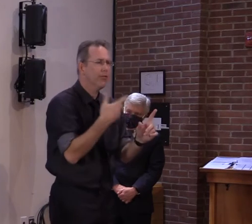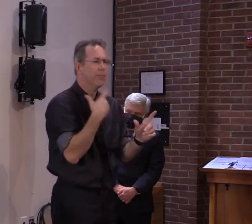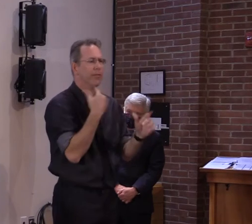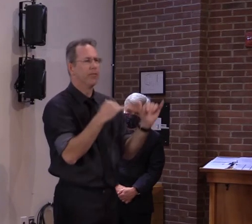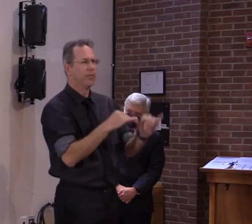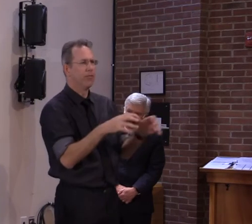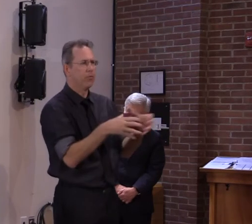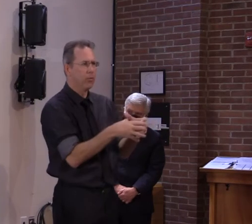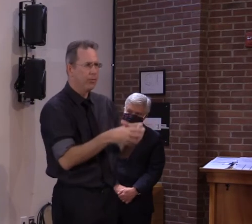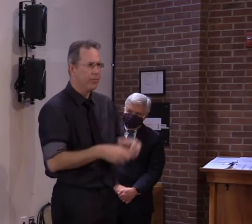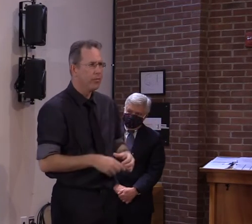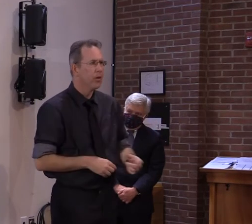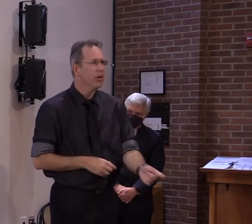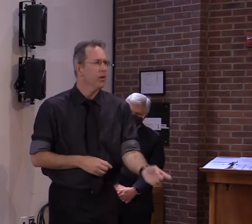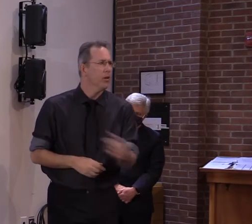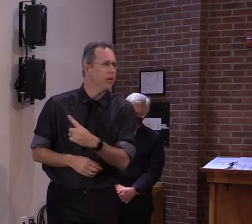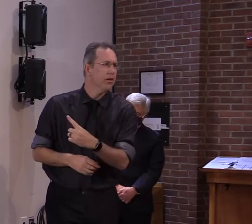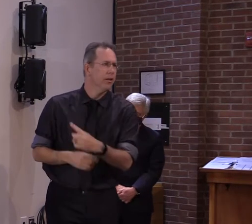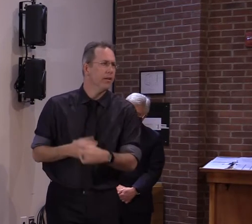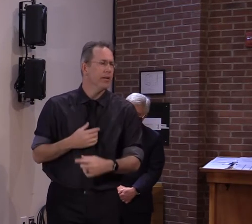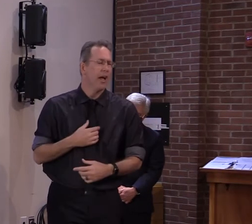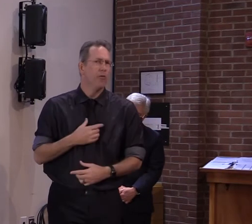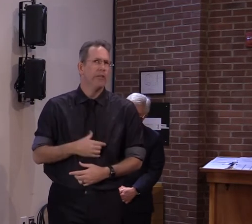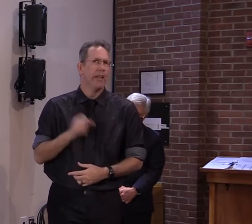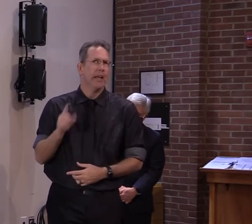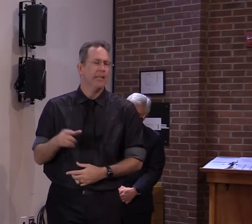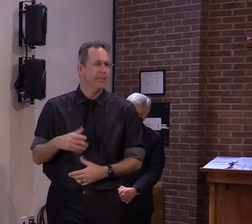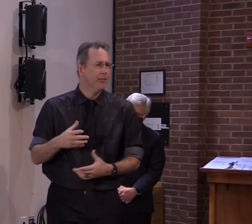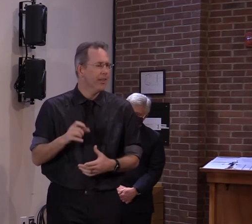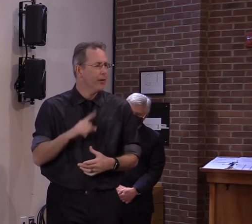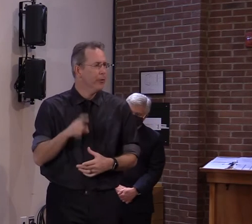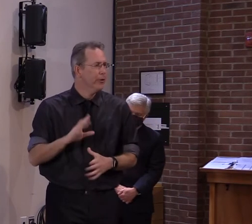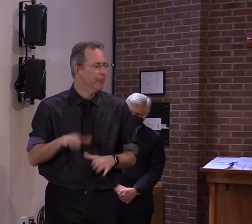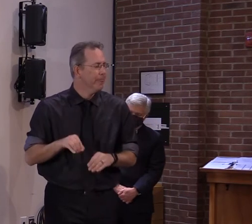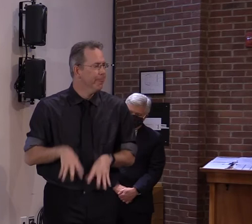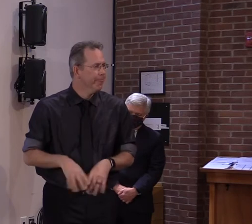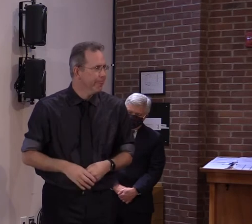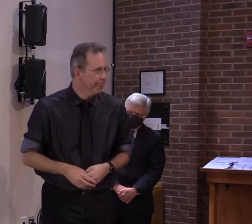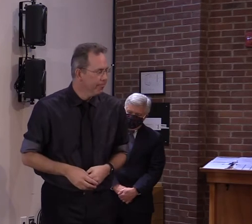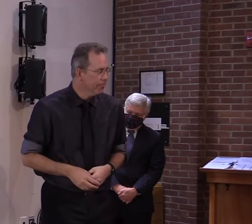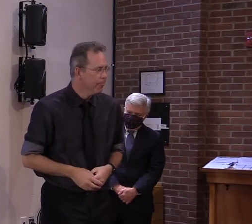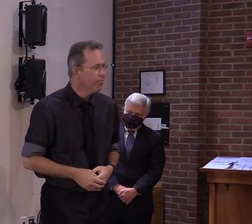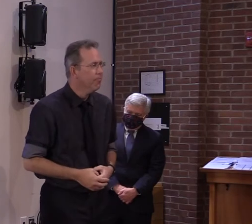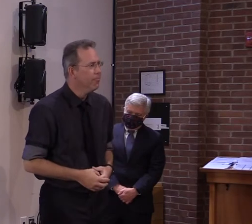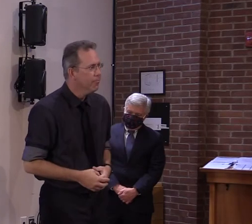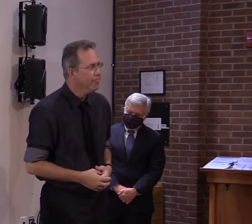shouldn't have asked. All right, sorry for the news. Thank you. Lisa, the Valley Reporter. Good